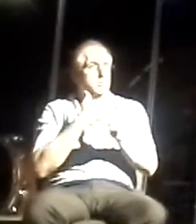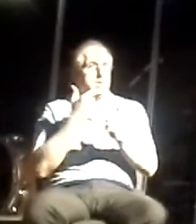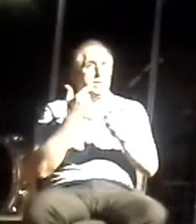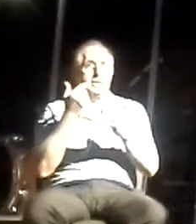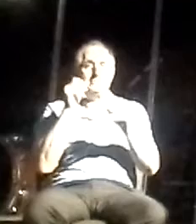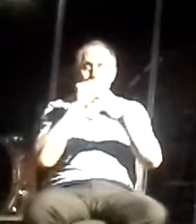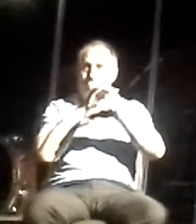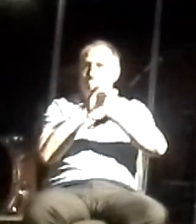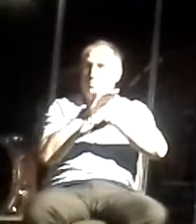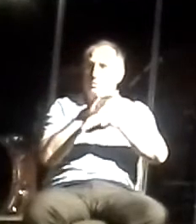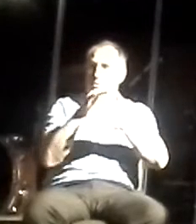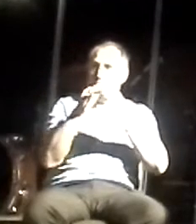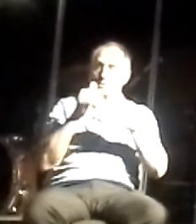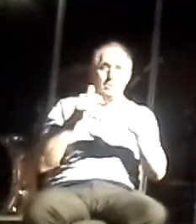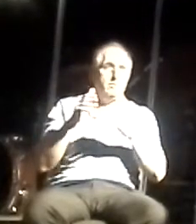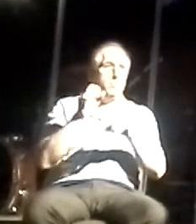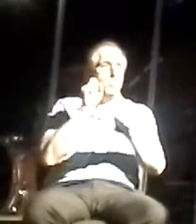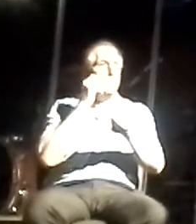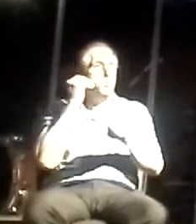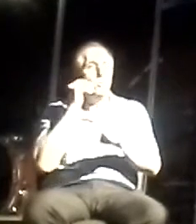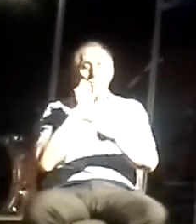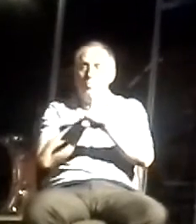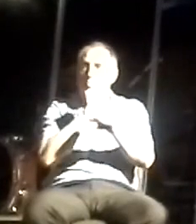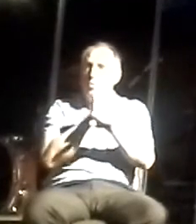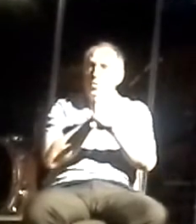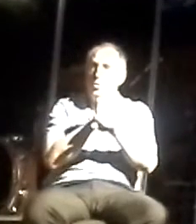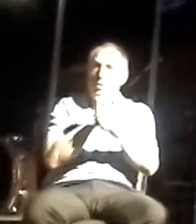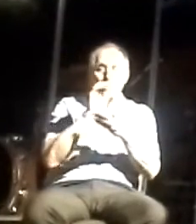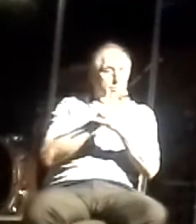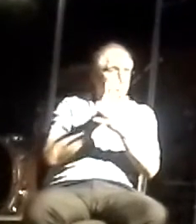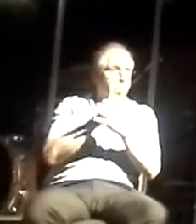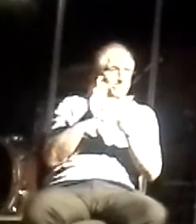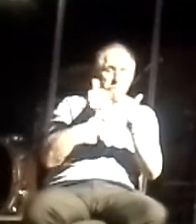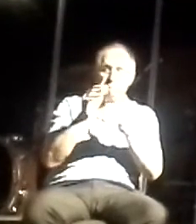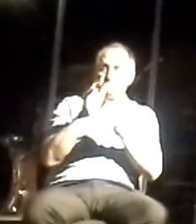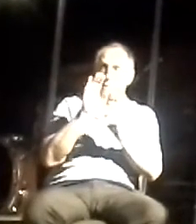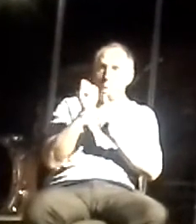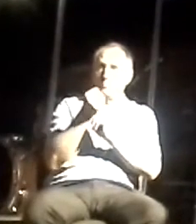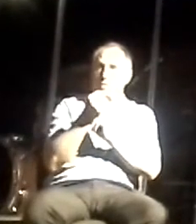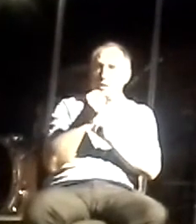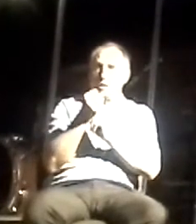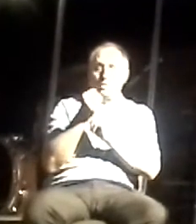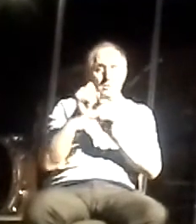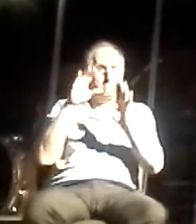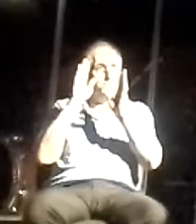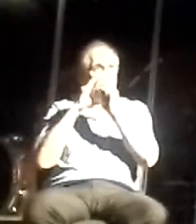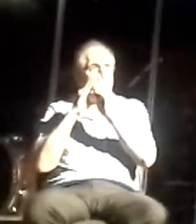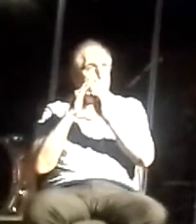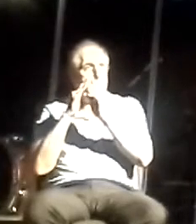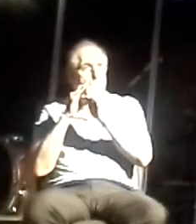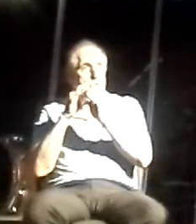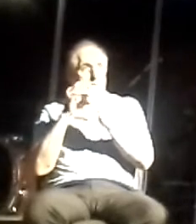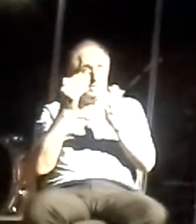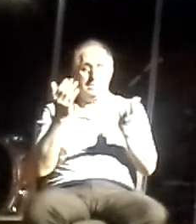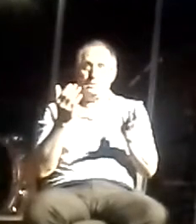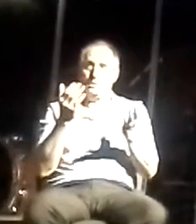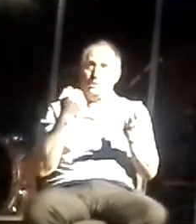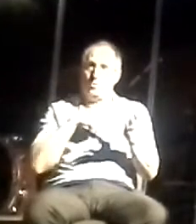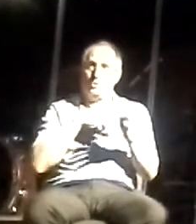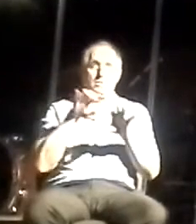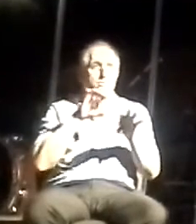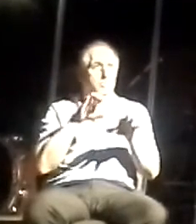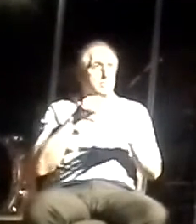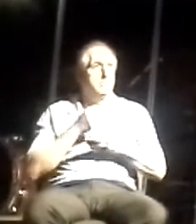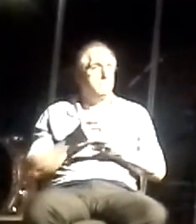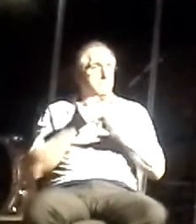has influence, whether it's in your home or your workplace or in your school. And the Global Leadership Summit is the thing that we do